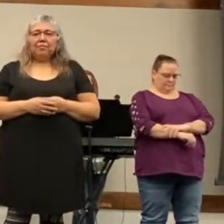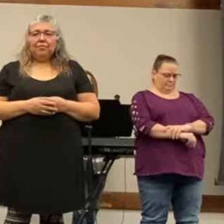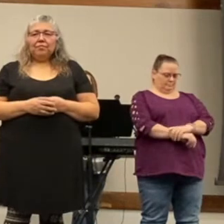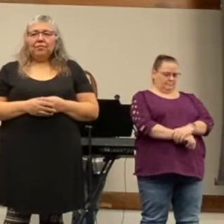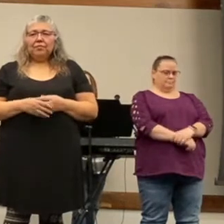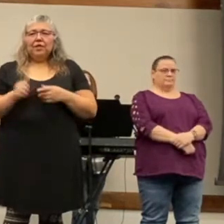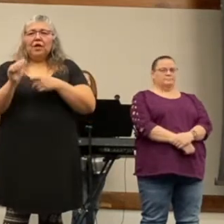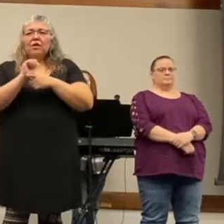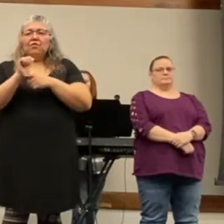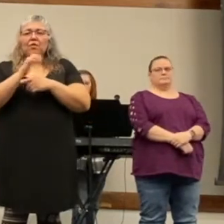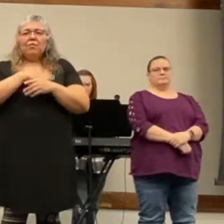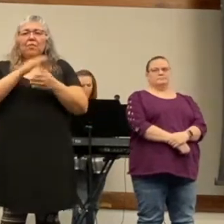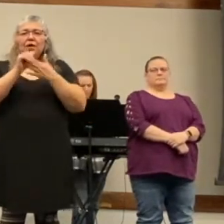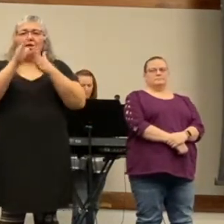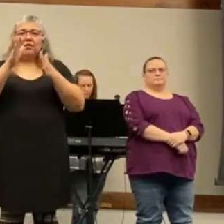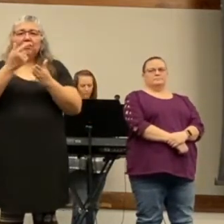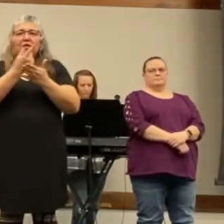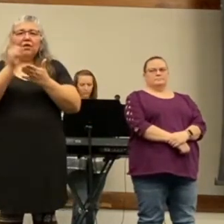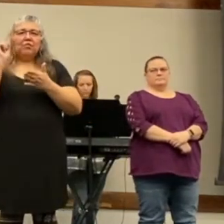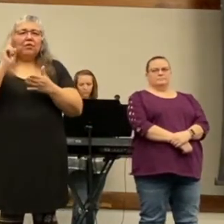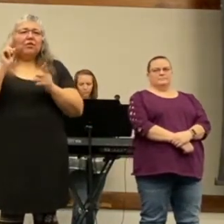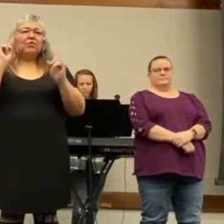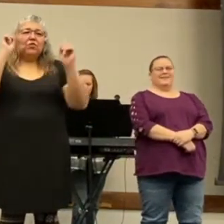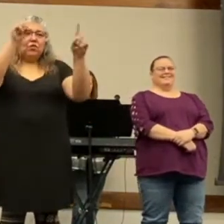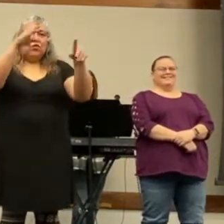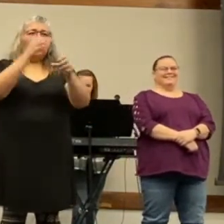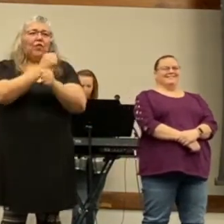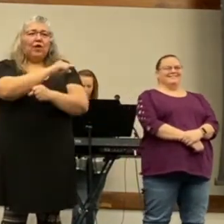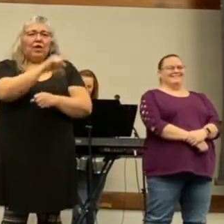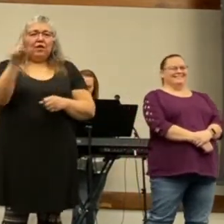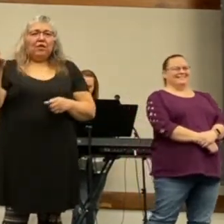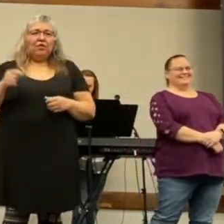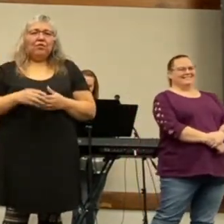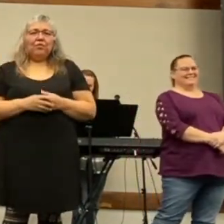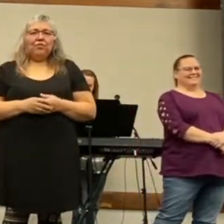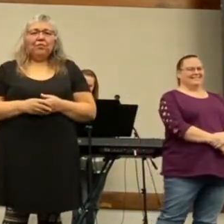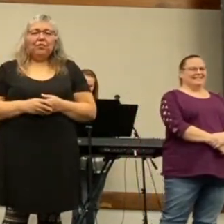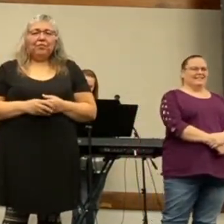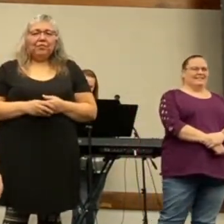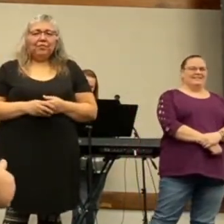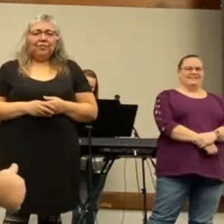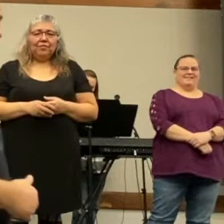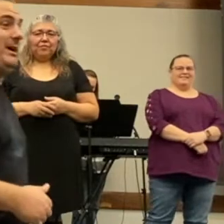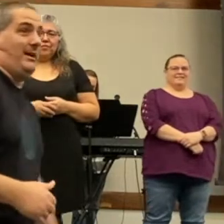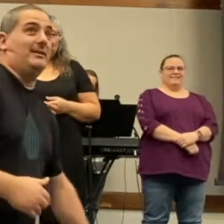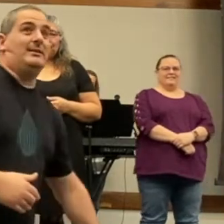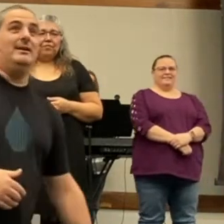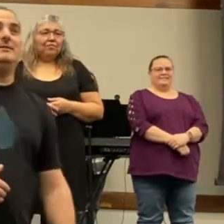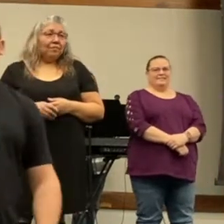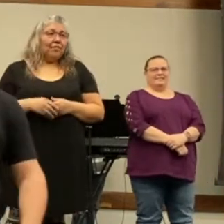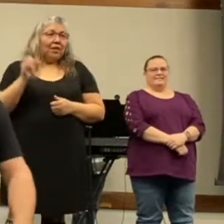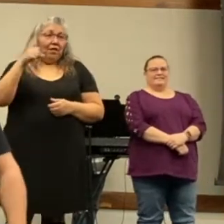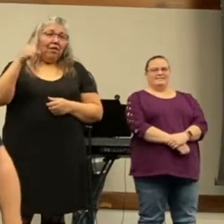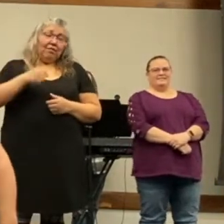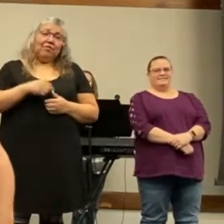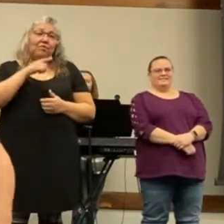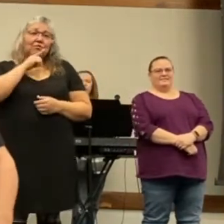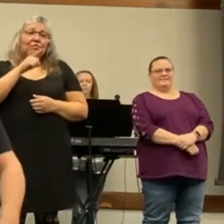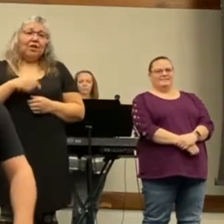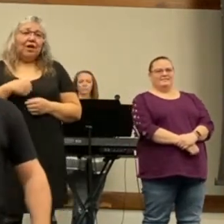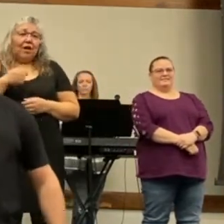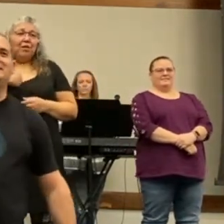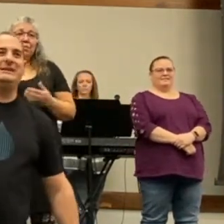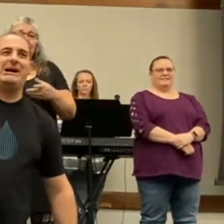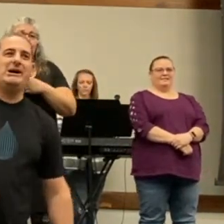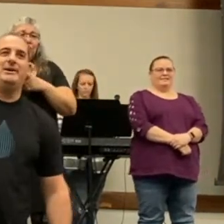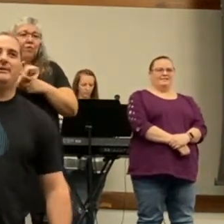my leaders last week to go get you. Now I'm never raised my hand. That's all right.